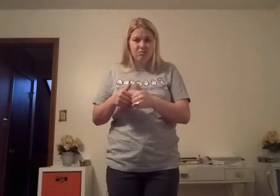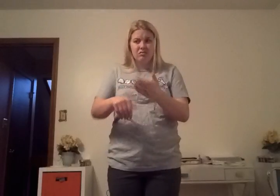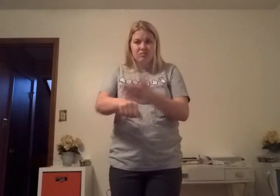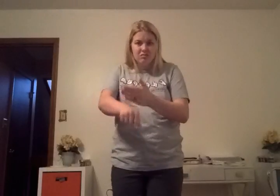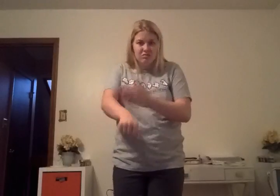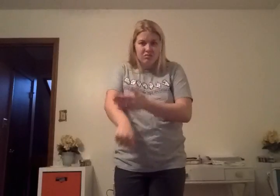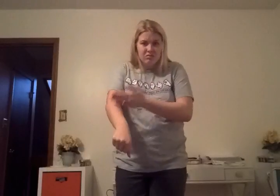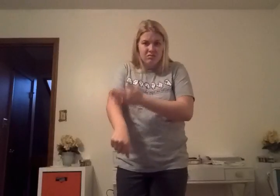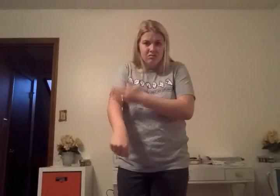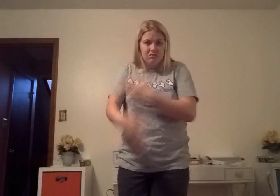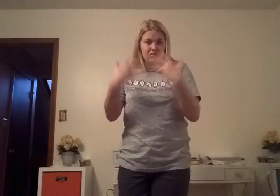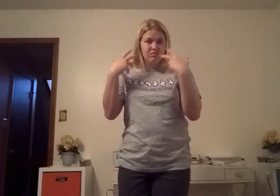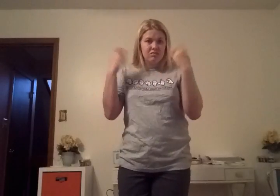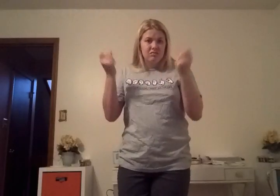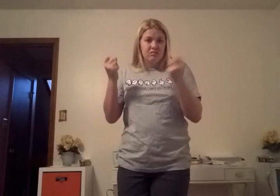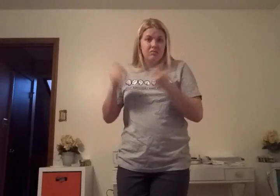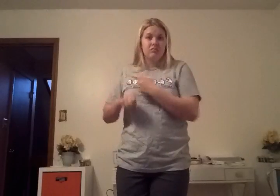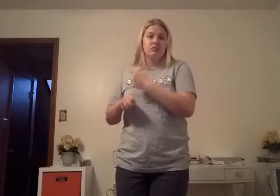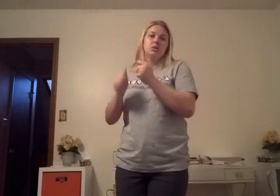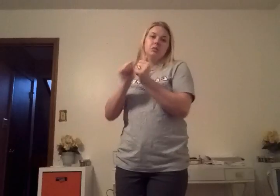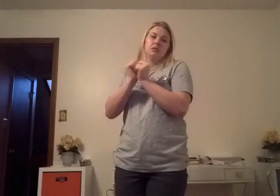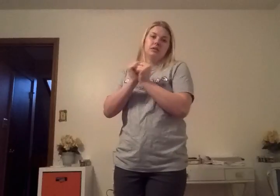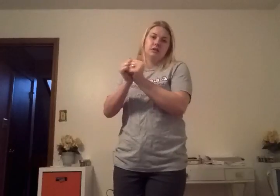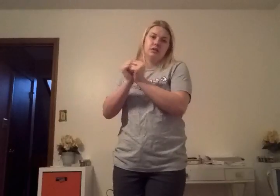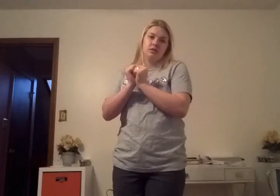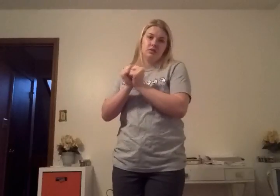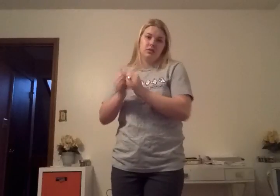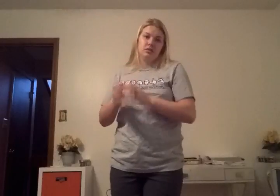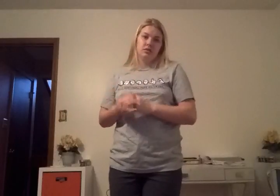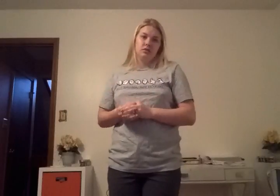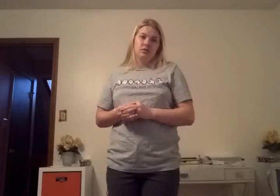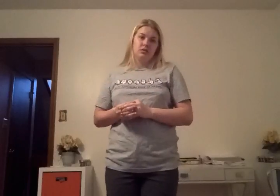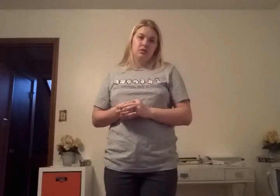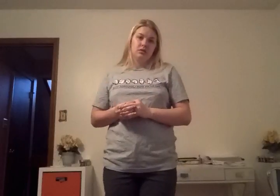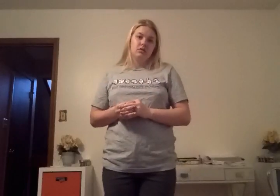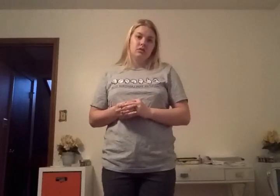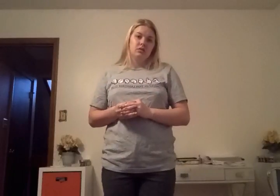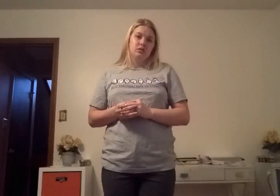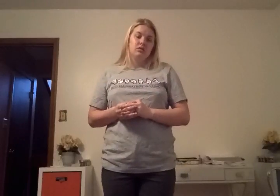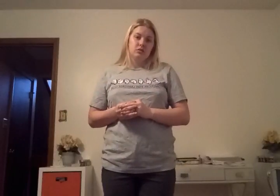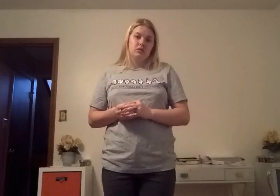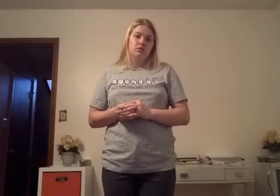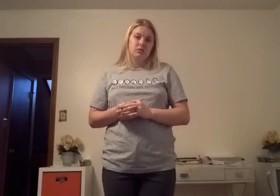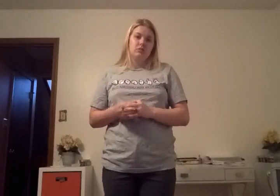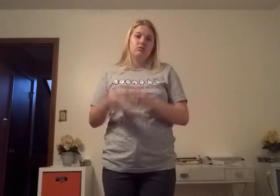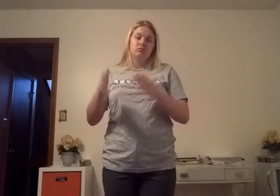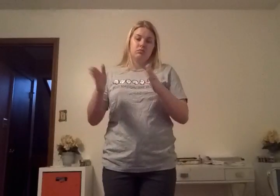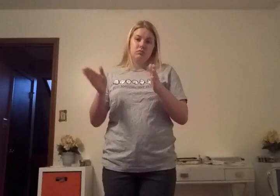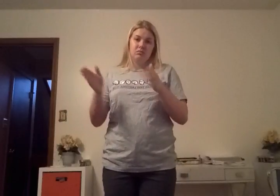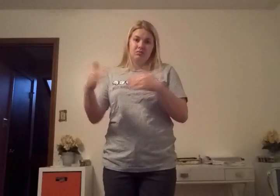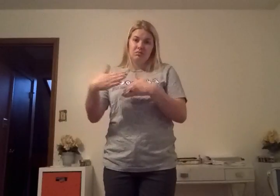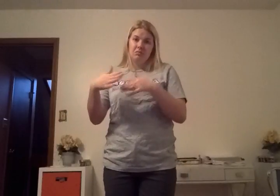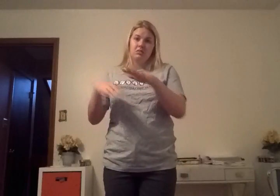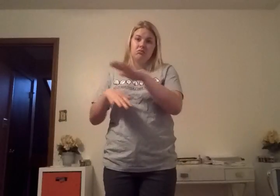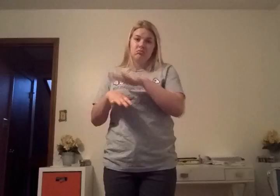more than anything was that we were together, so I actually got a space for us to be in together. You know, you're on bed rest. You're allowed to walk